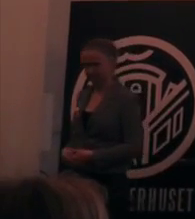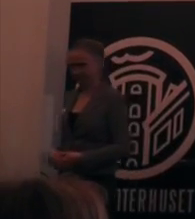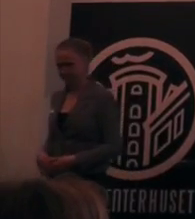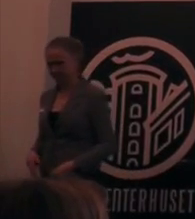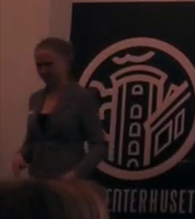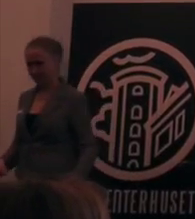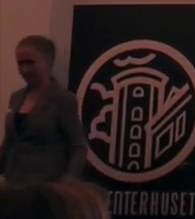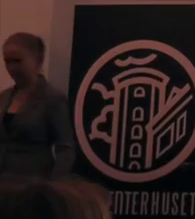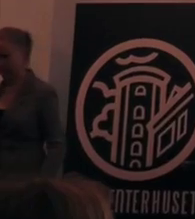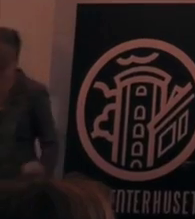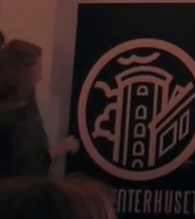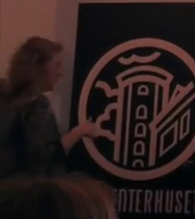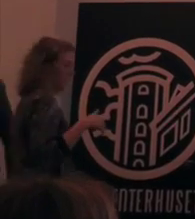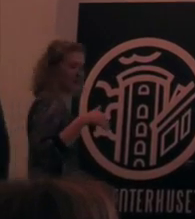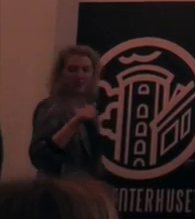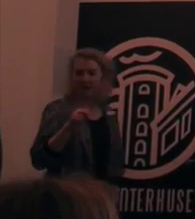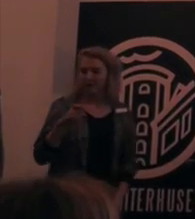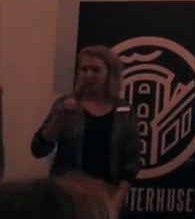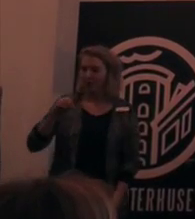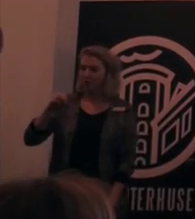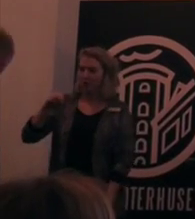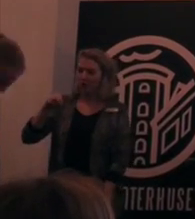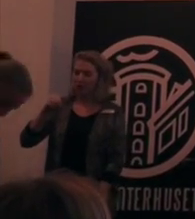Americone means pagan, I'm sorry.